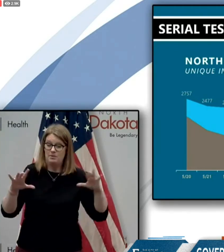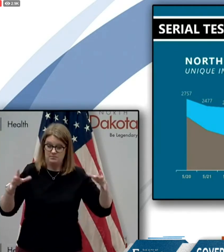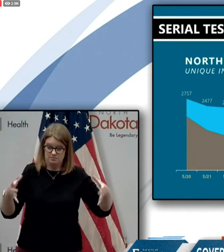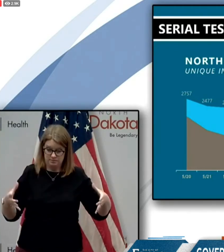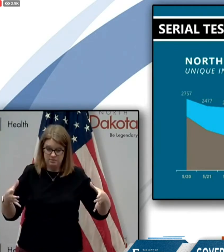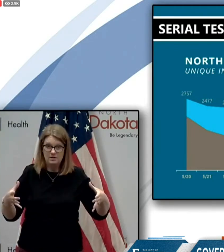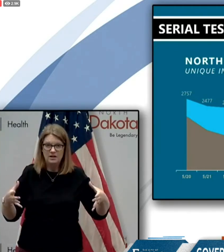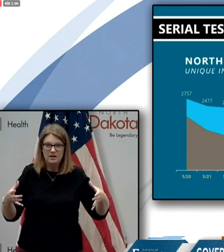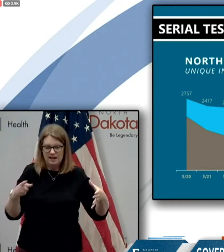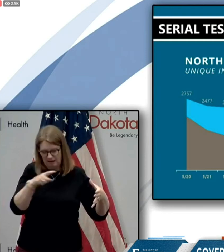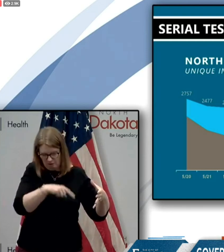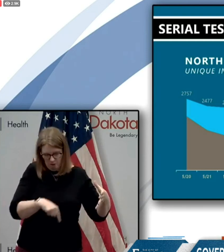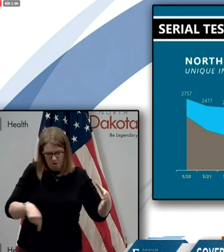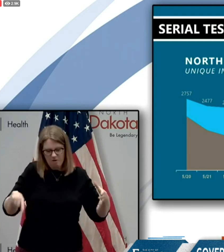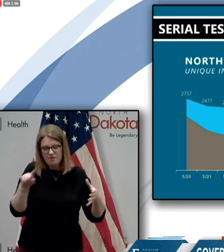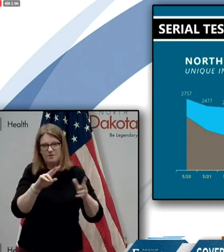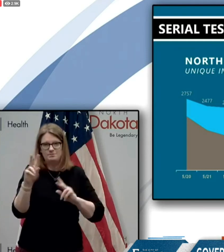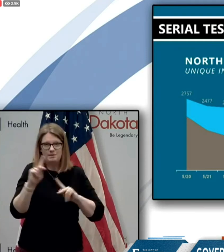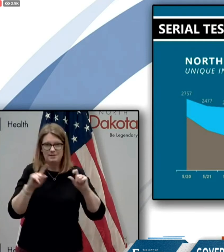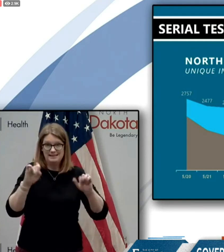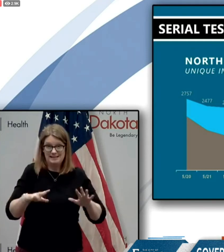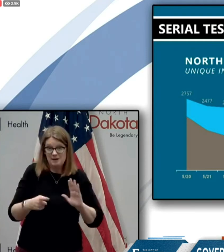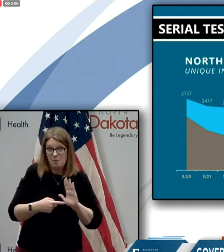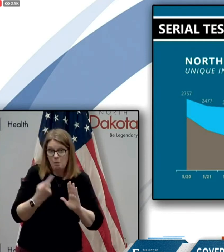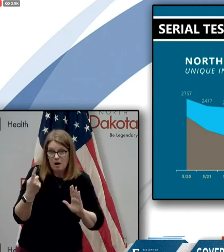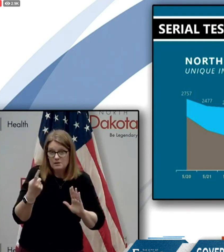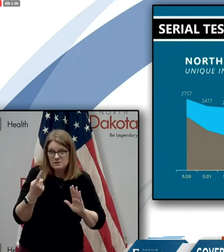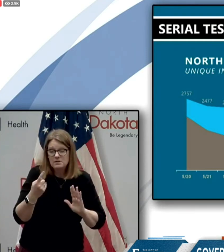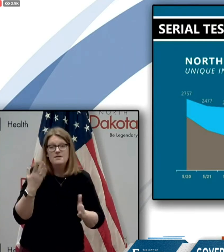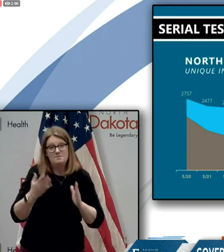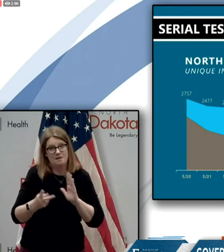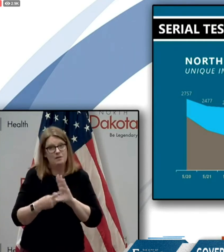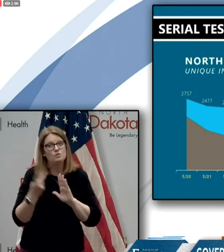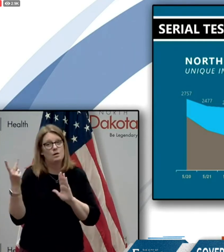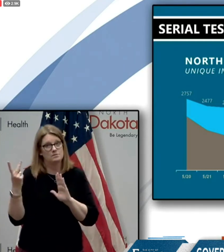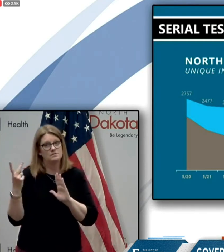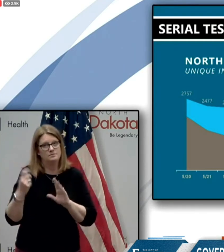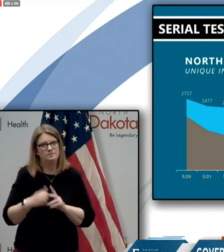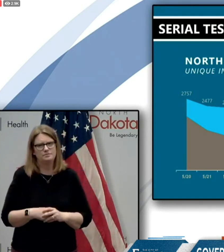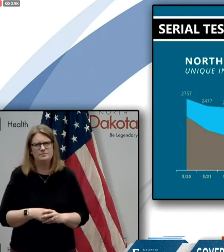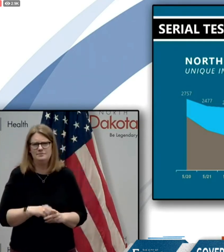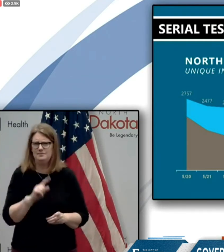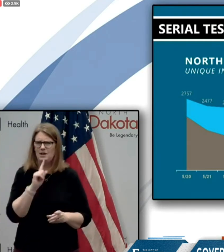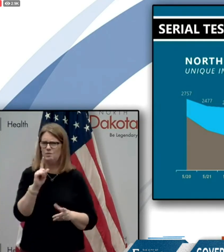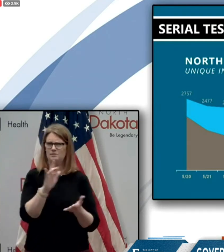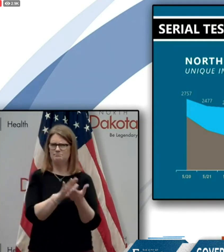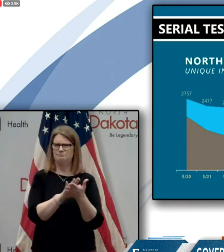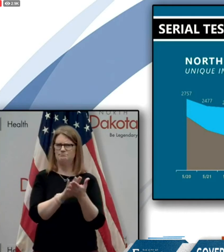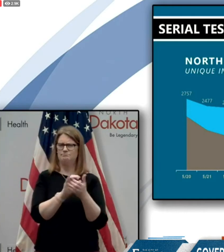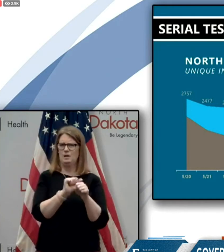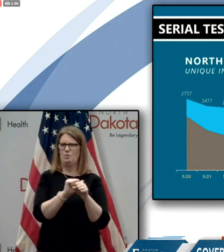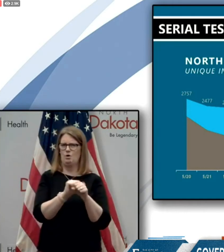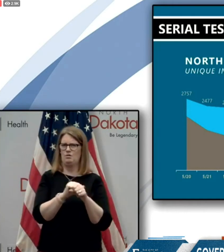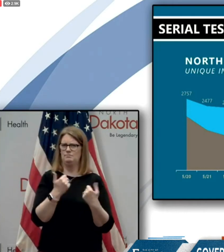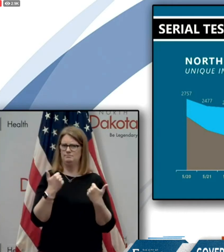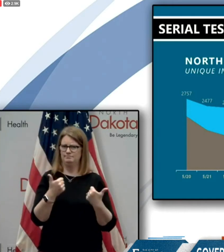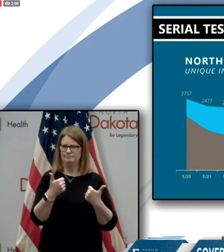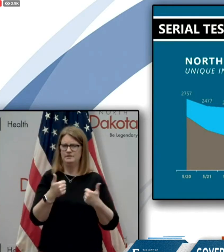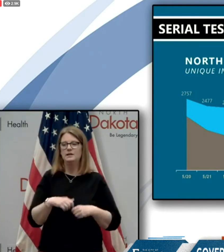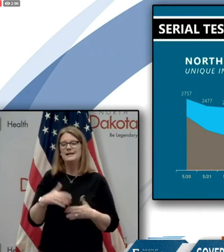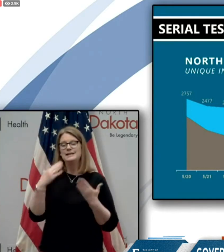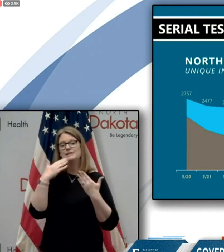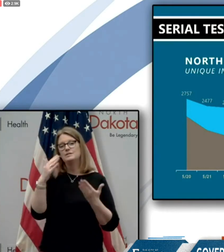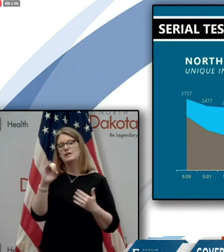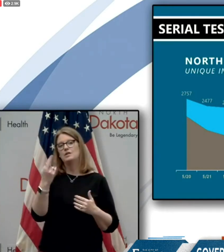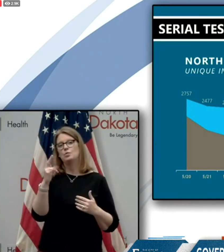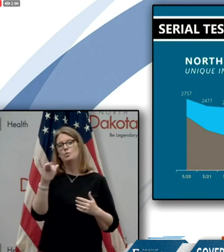those individuals have been tested at least once. And again, great work that's going on. So thank you, Chris Jones